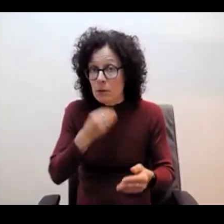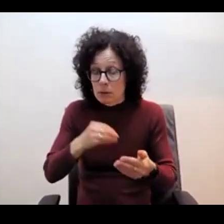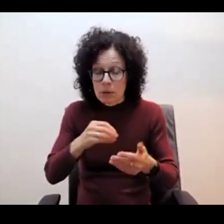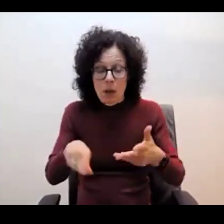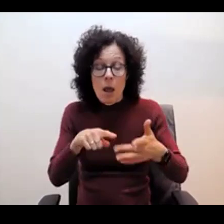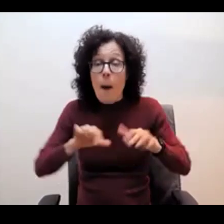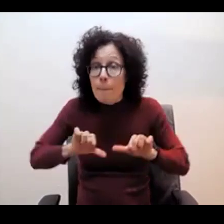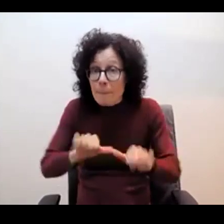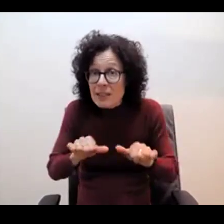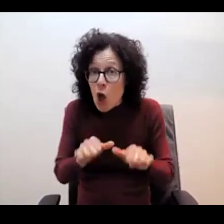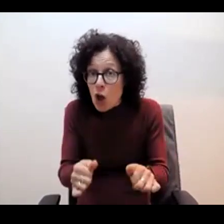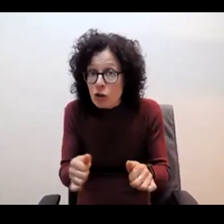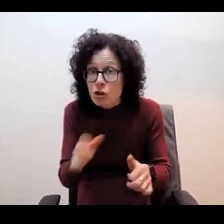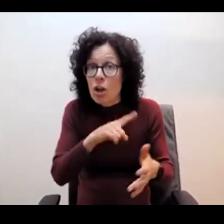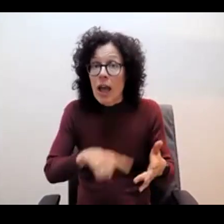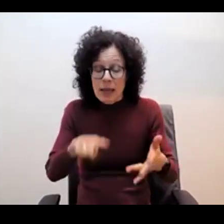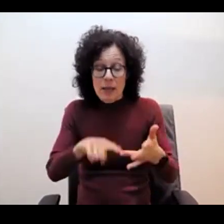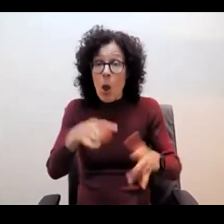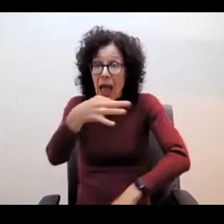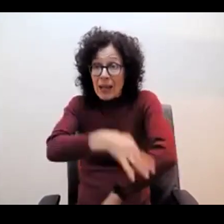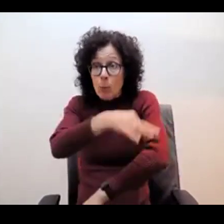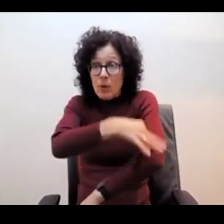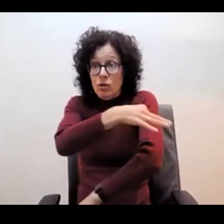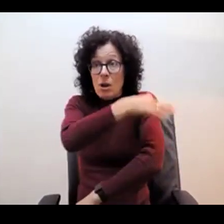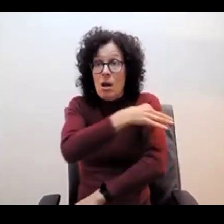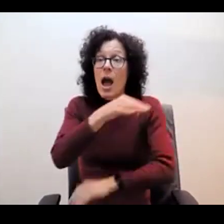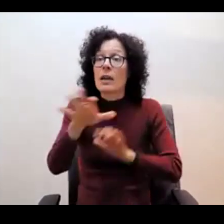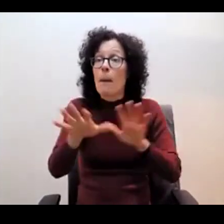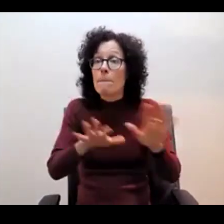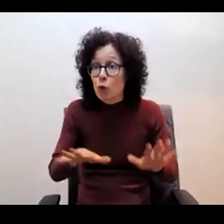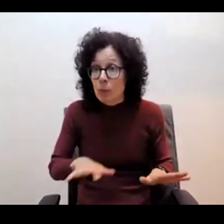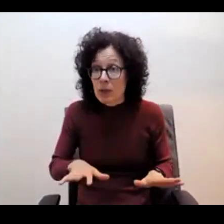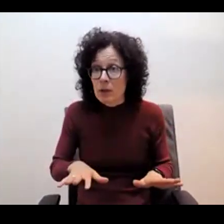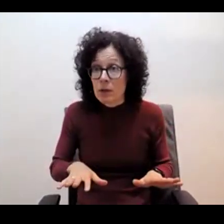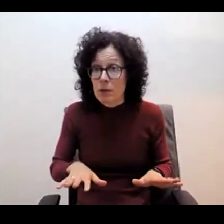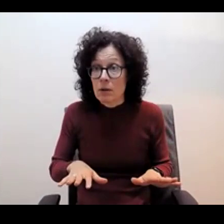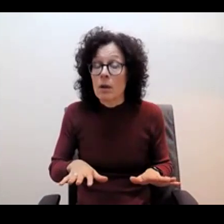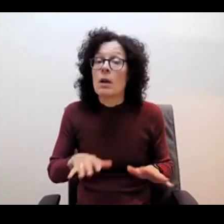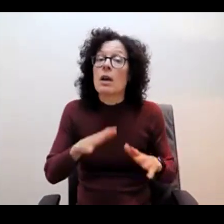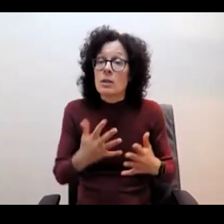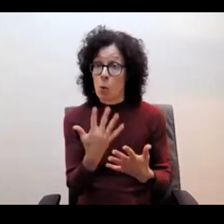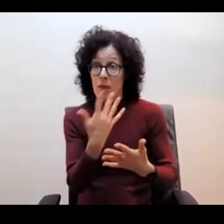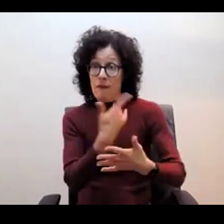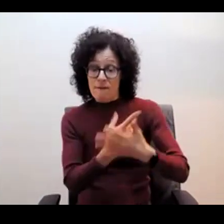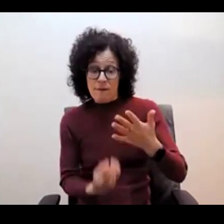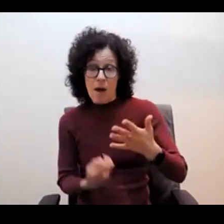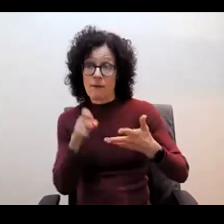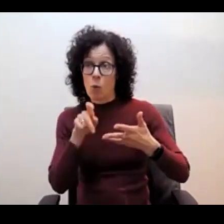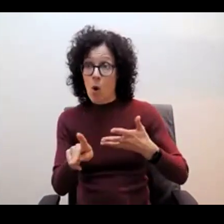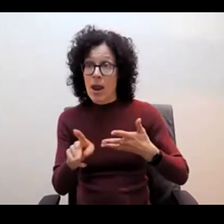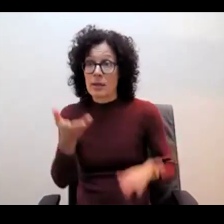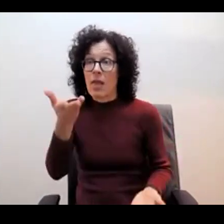acupuncture. And so the 5th one is movement. So these are 5 ways that balance